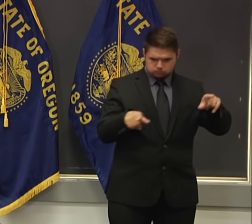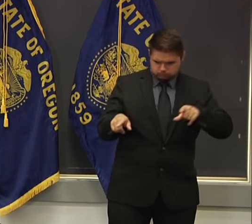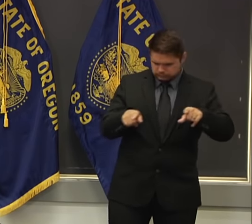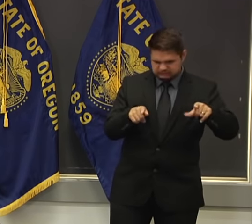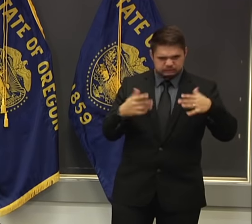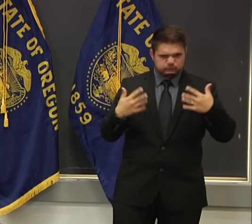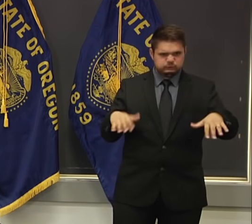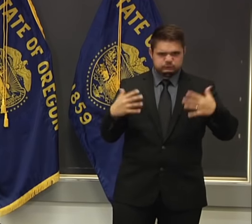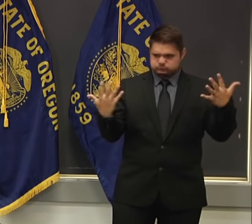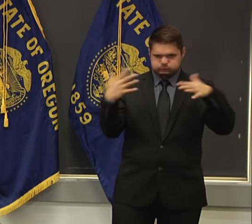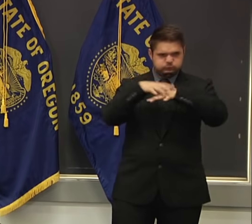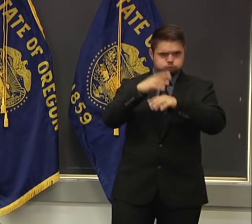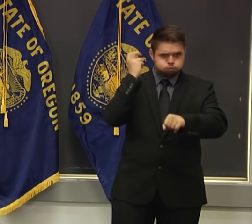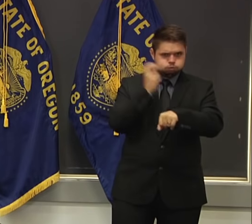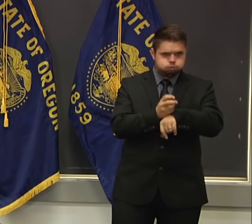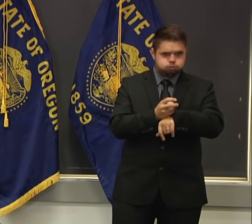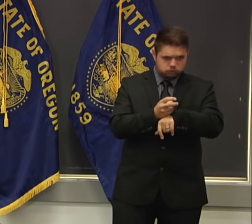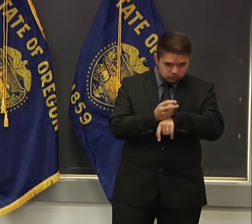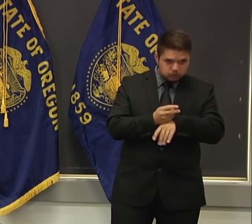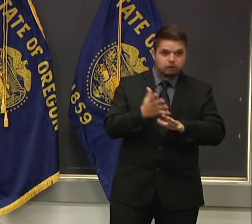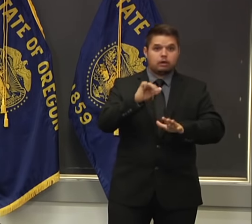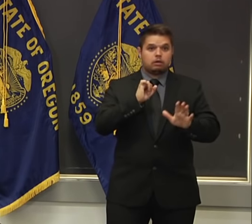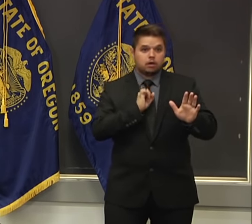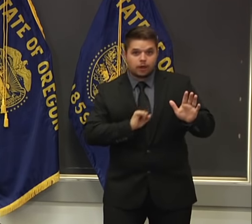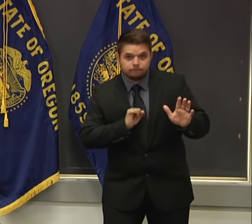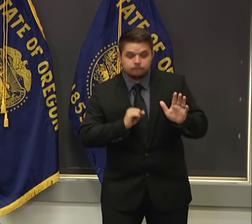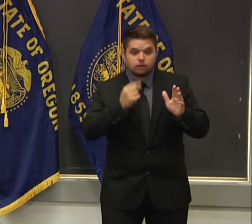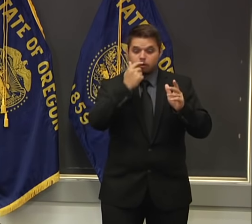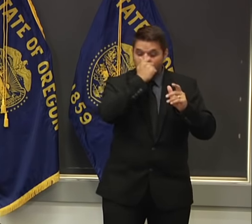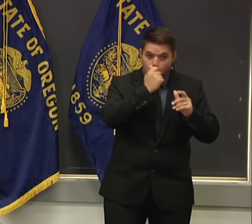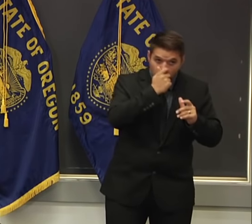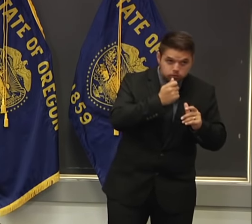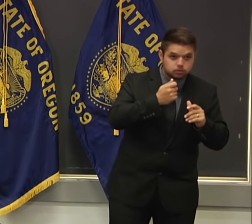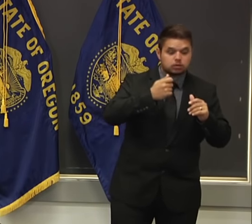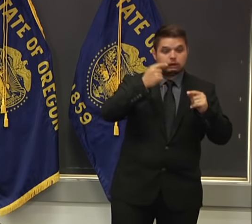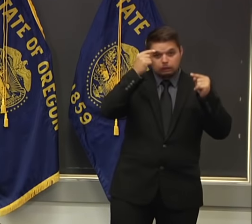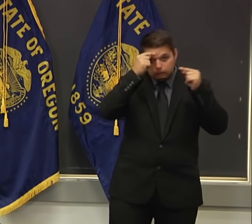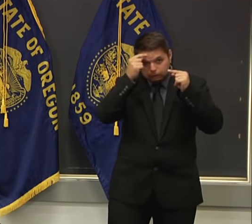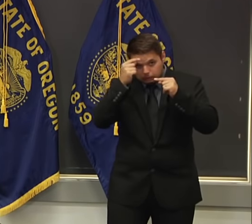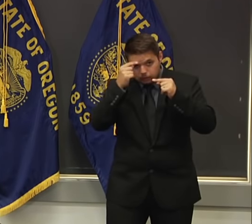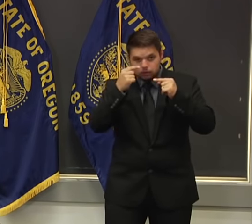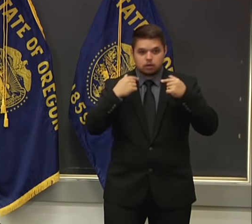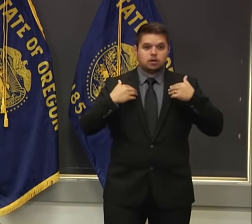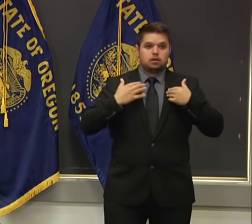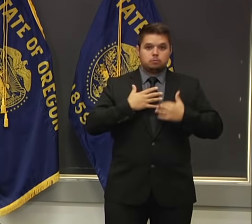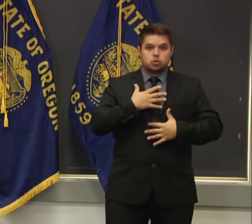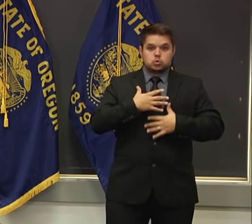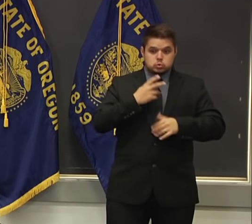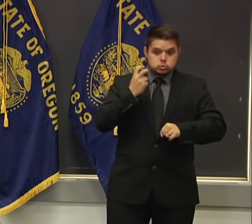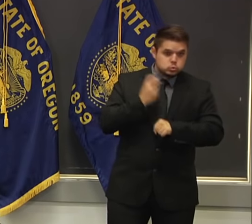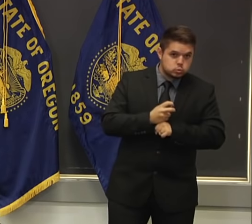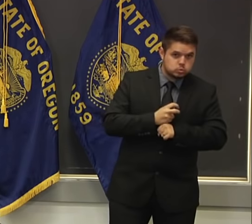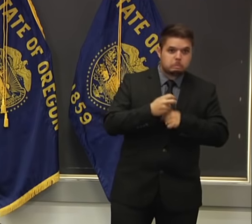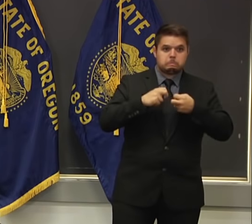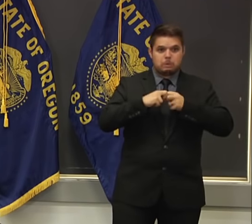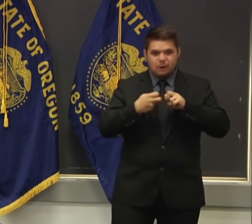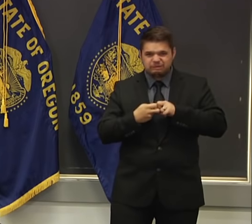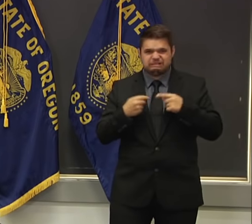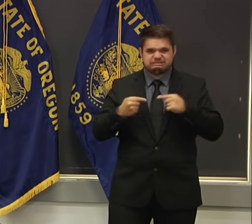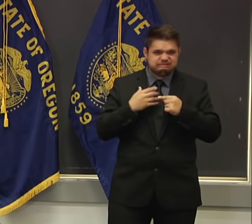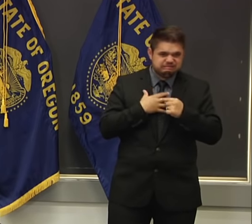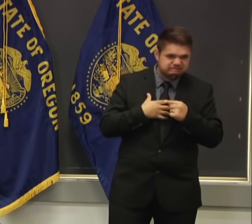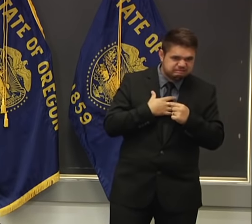runny nose, fatigue, difficulty breathing, and headaches. But smoke impacts don't typically include